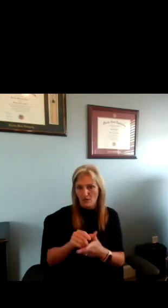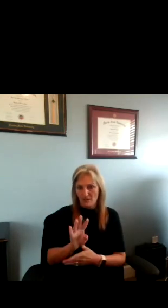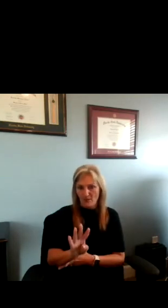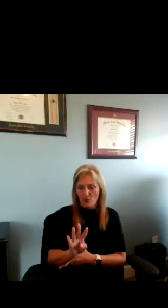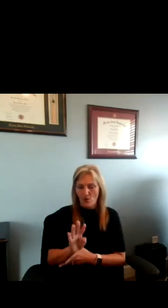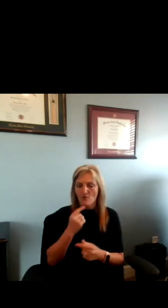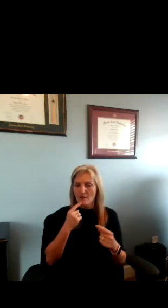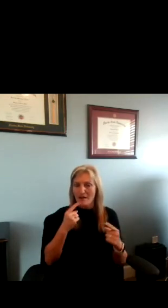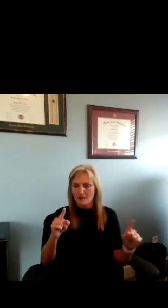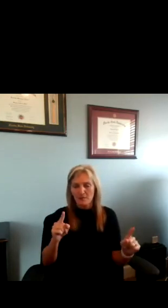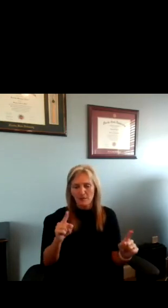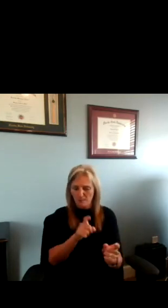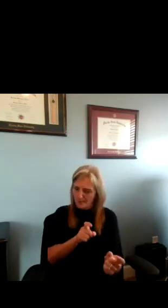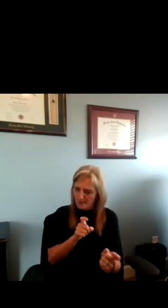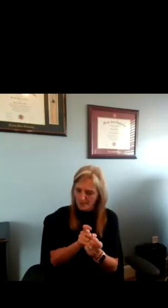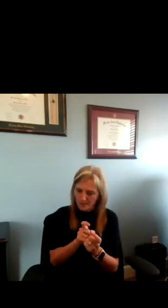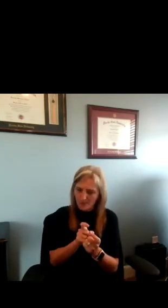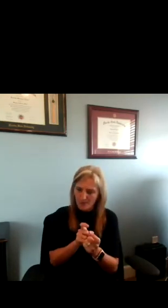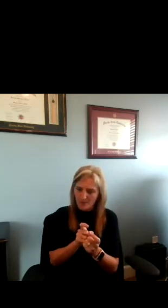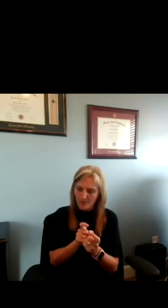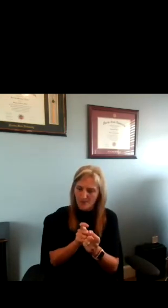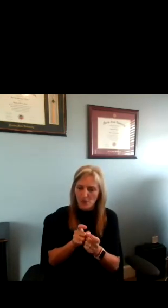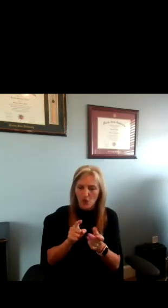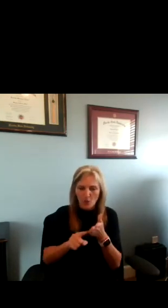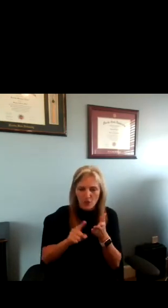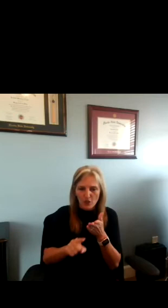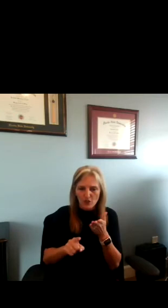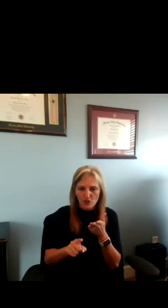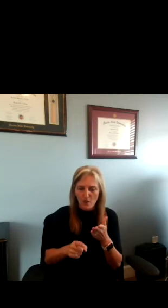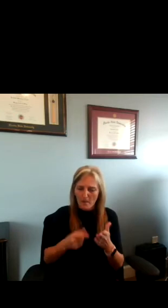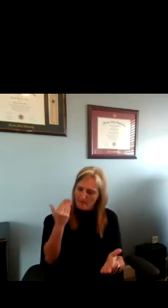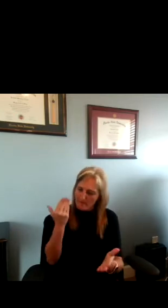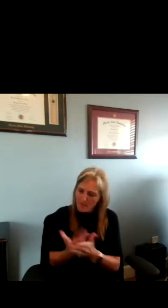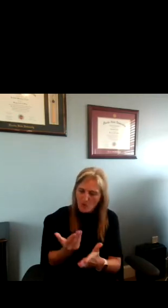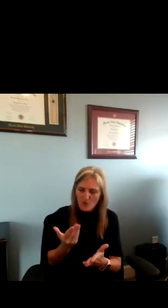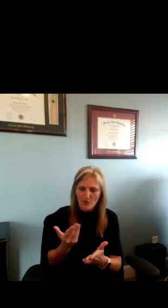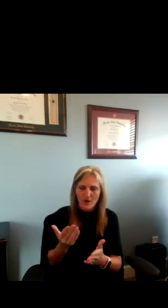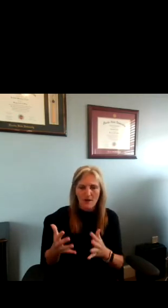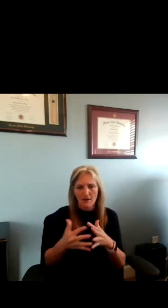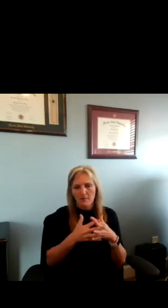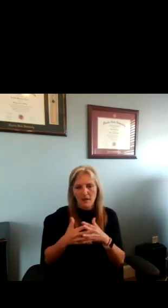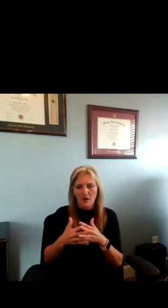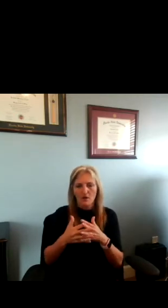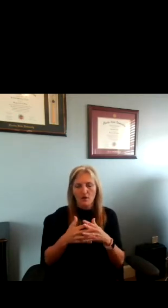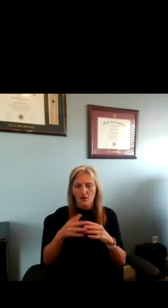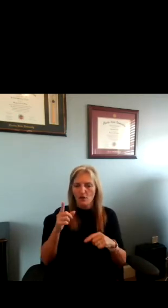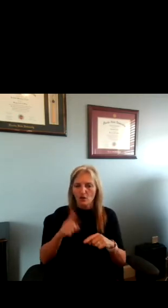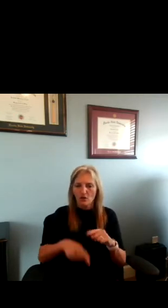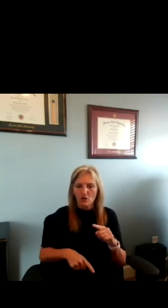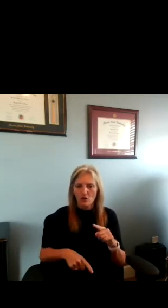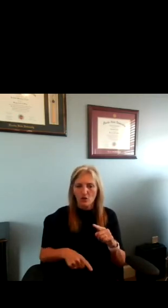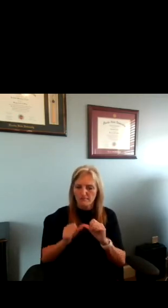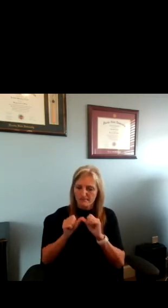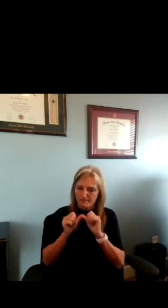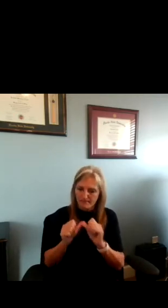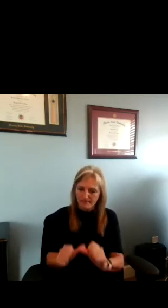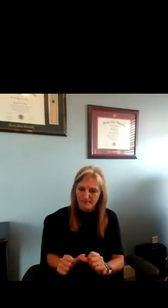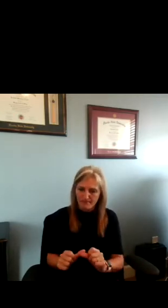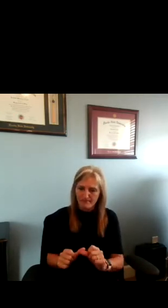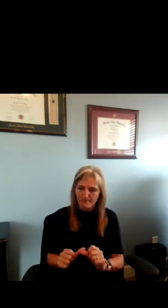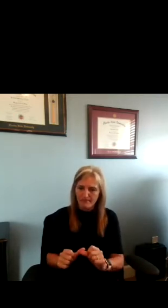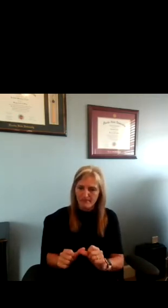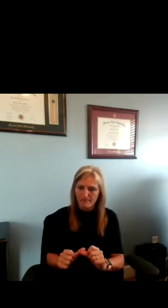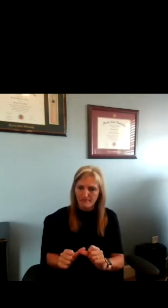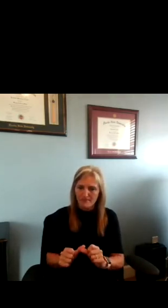announcement was very specific. Research had proven that America could no longer sustain